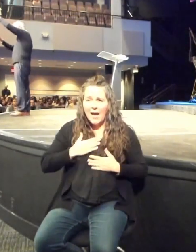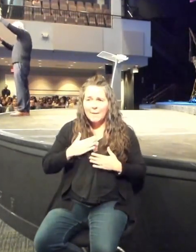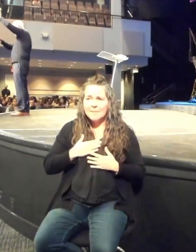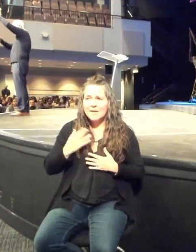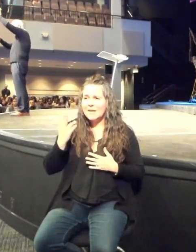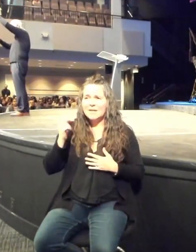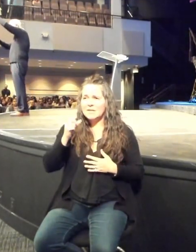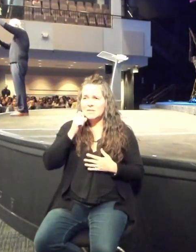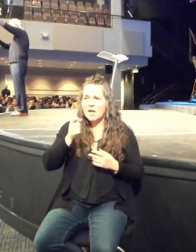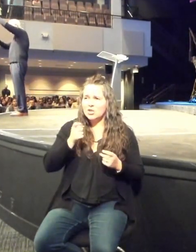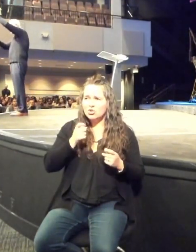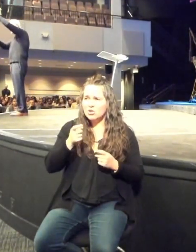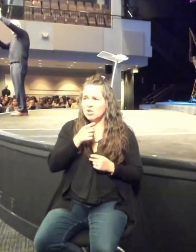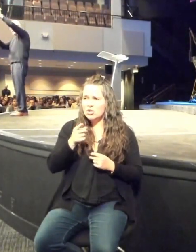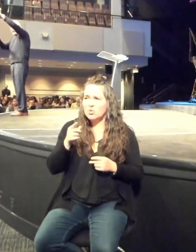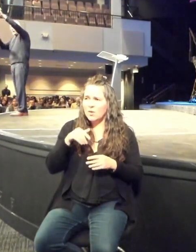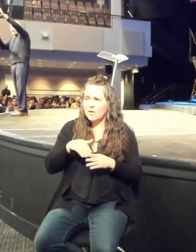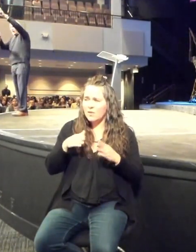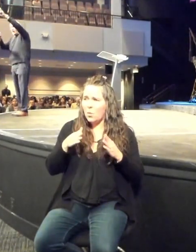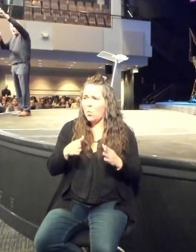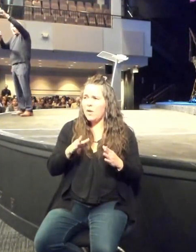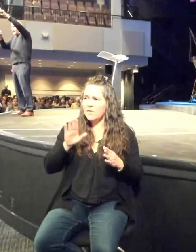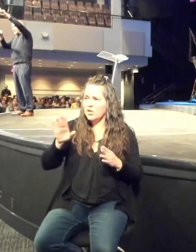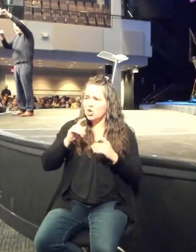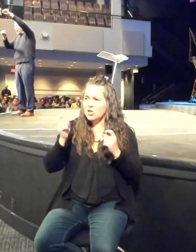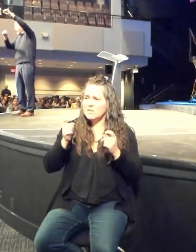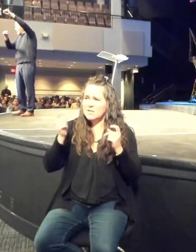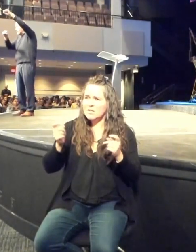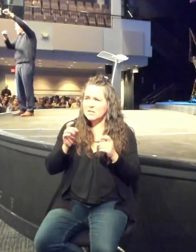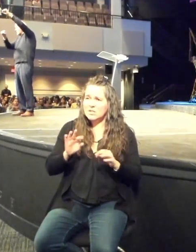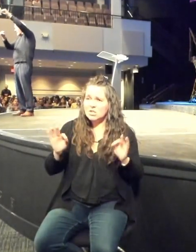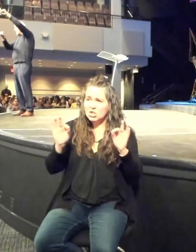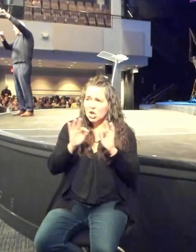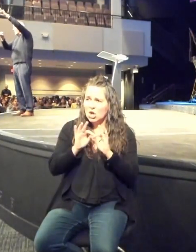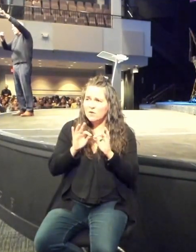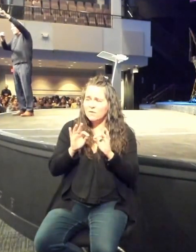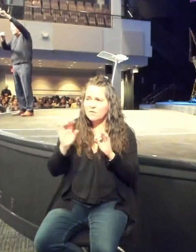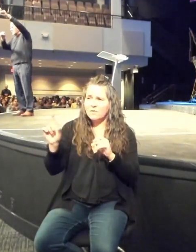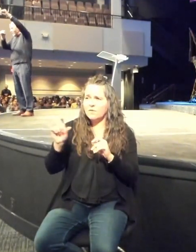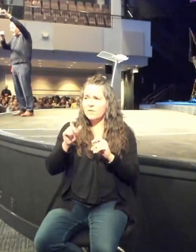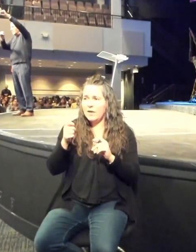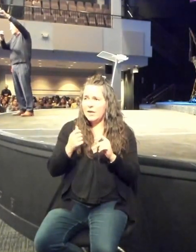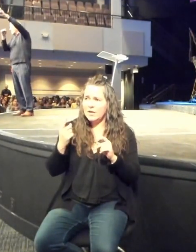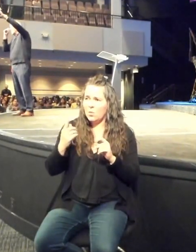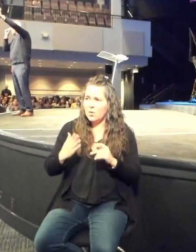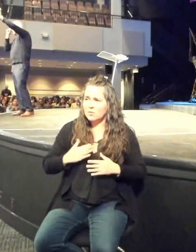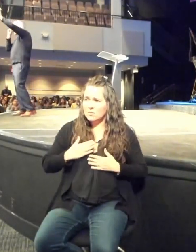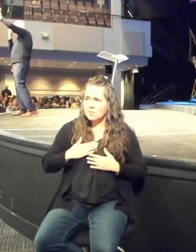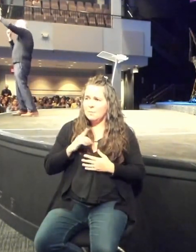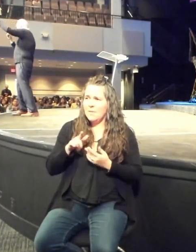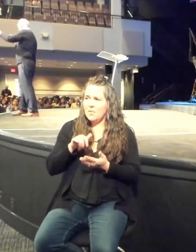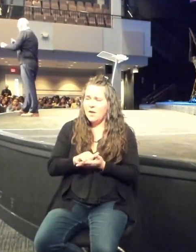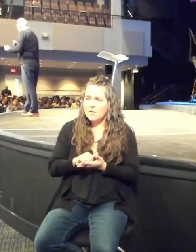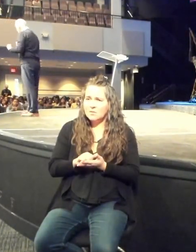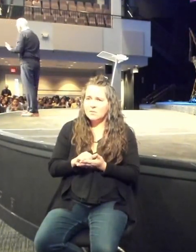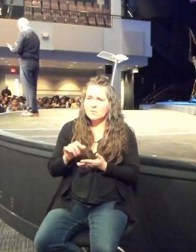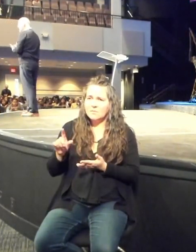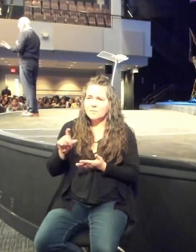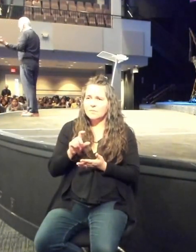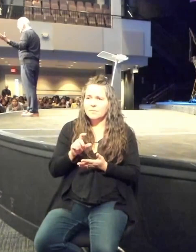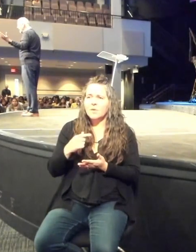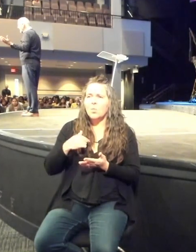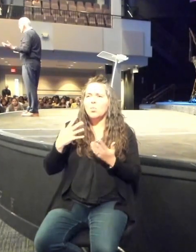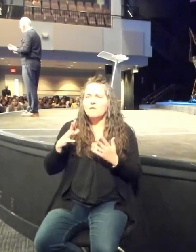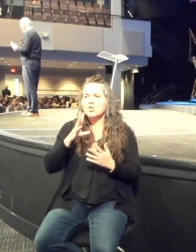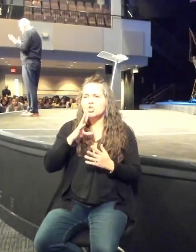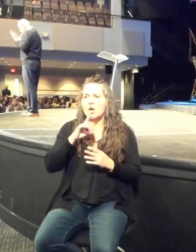has not treated you in a way that your sins deserve? He's treated you in a way that goes beyond what you deserve, okay? That's grace, okay? We talked